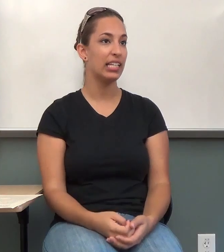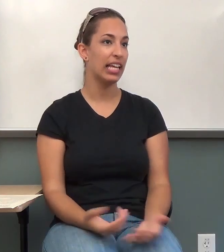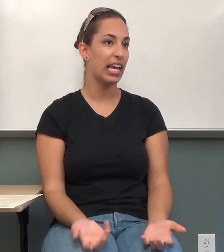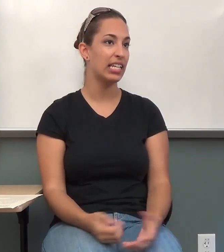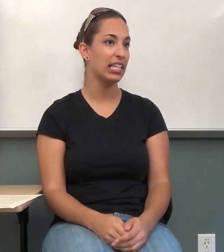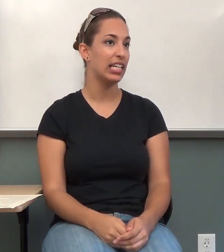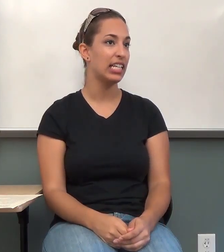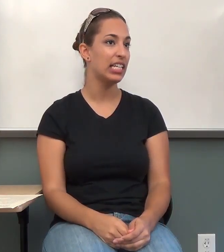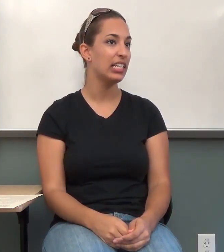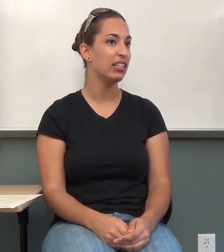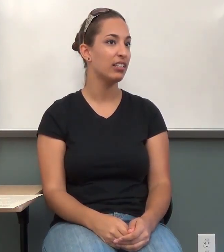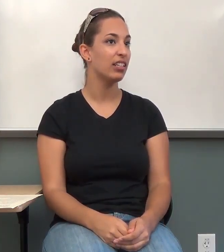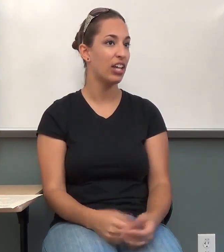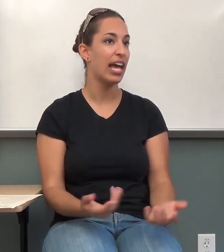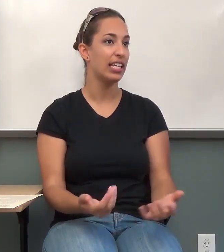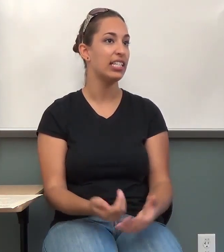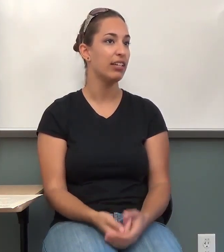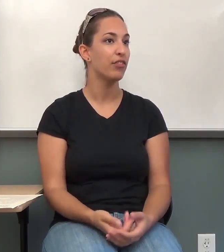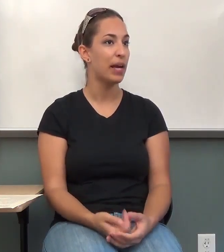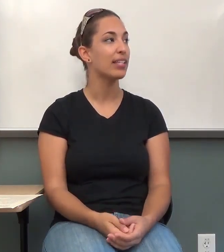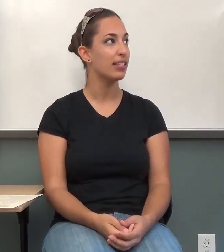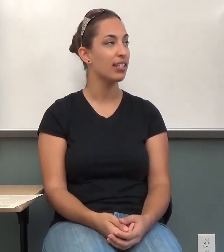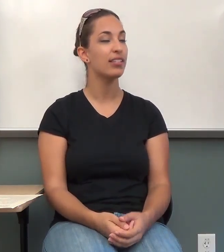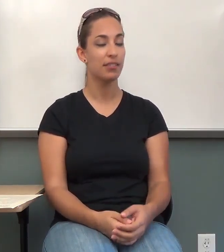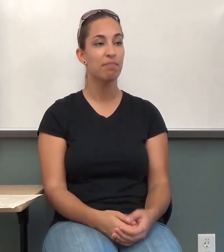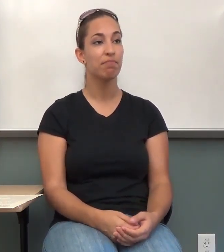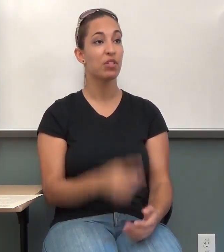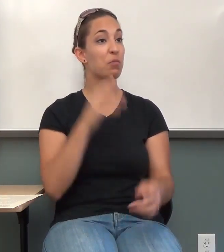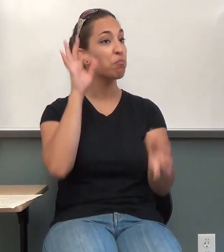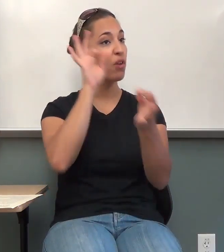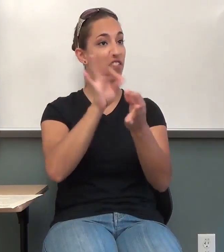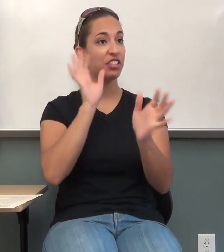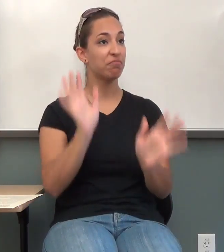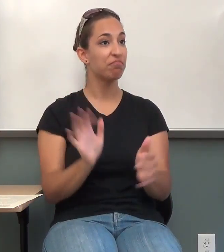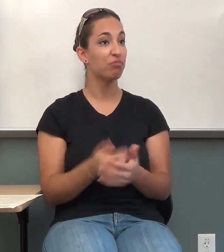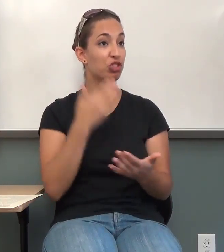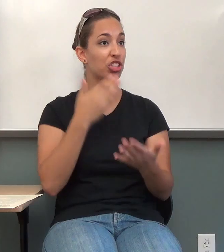Like ending in ed. Yes, You add perfect. ed for past tense. Good.